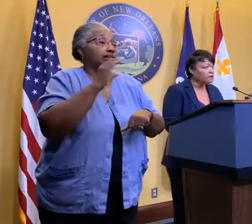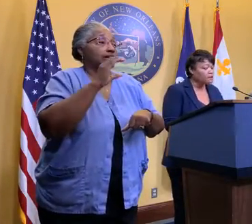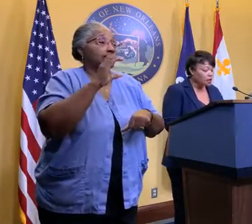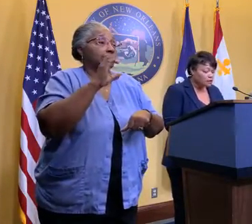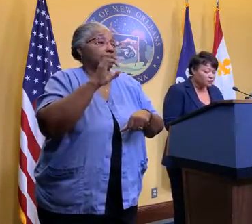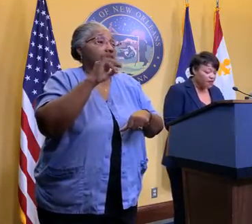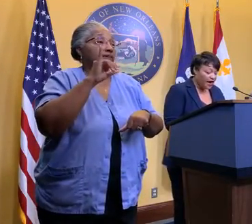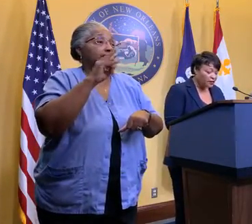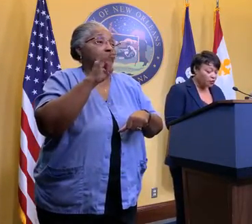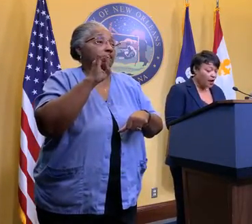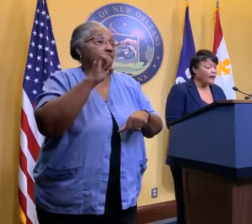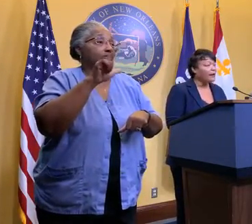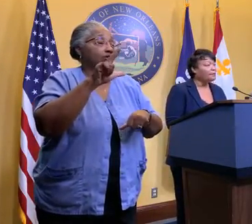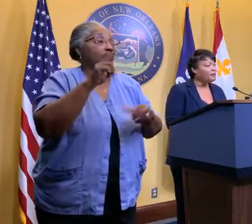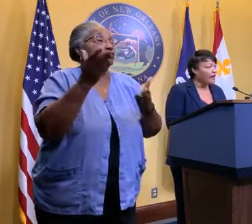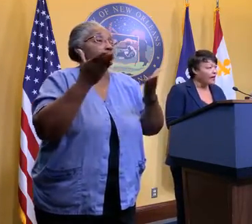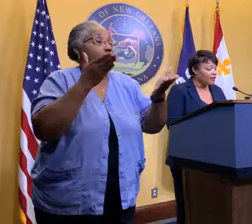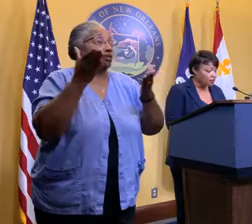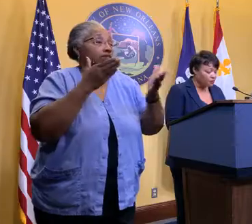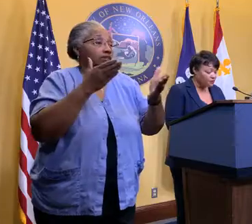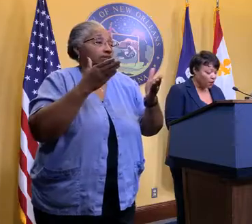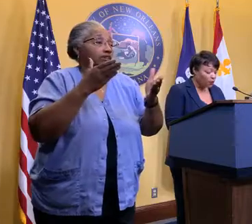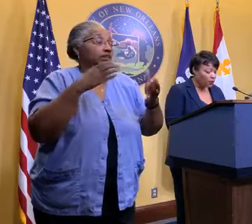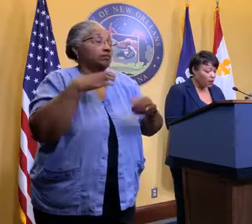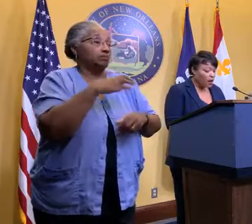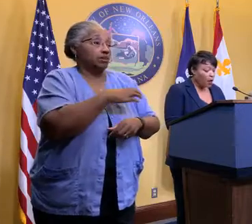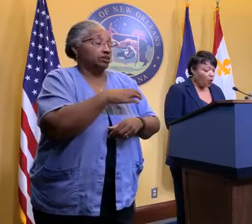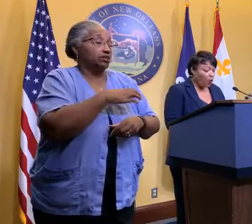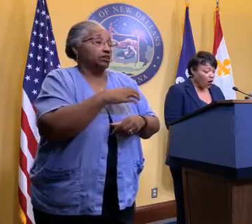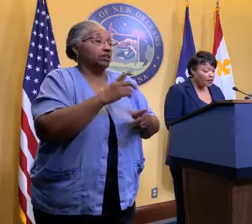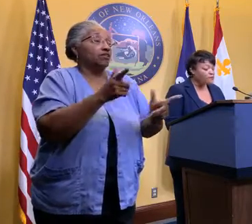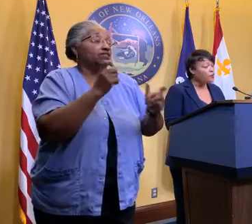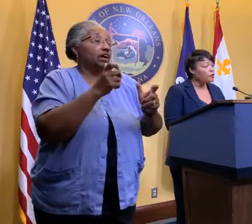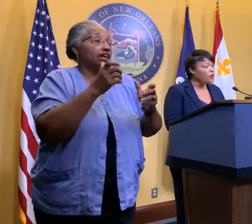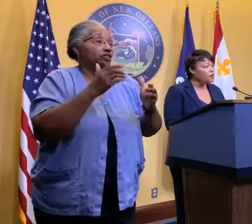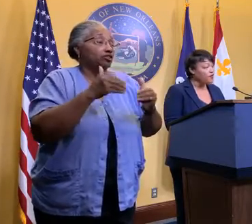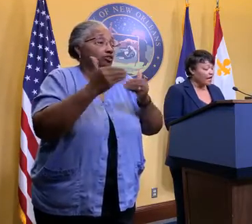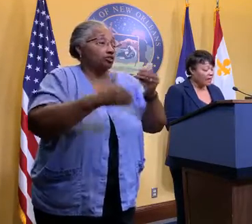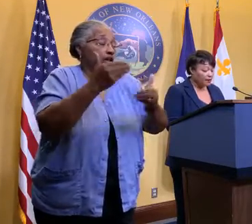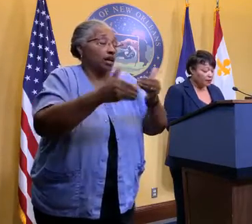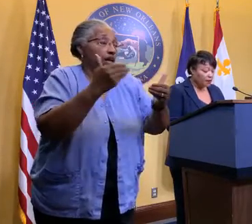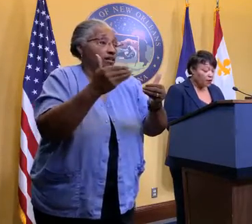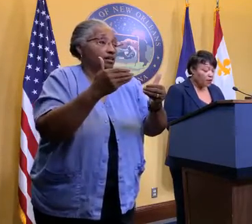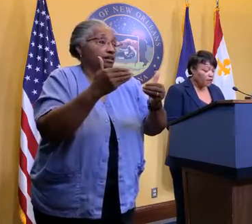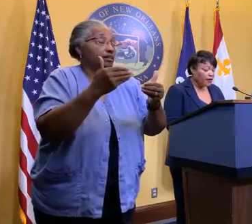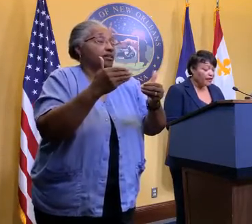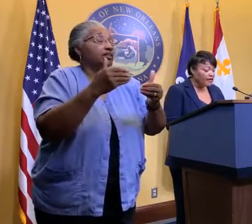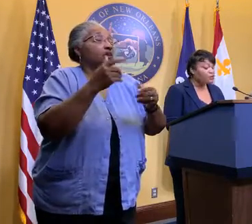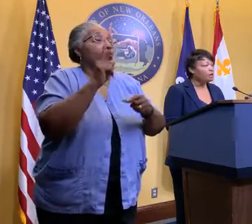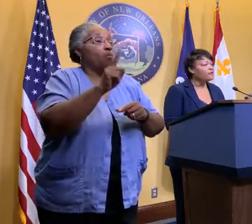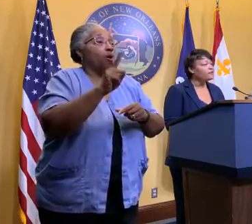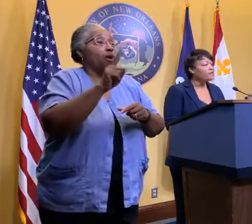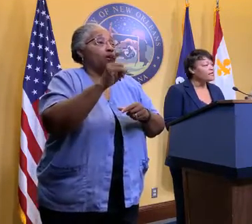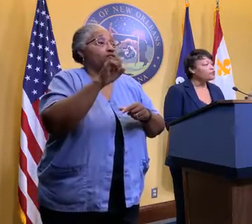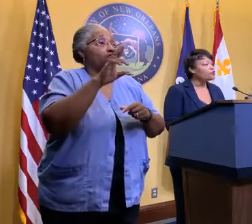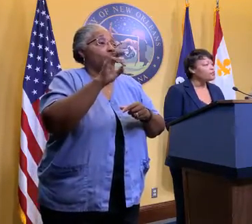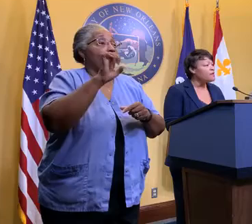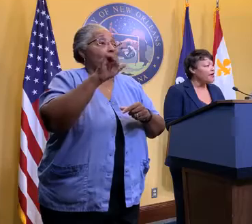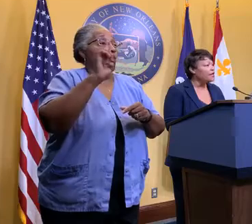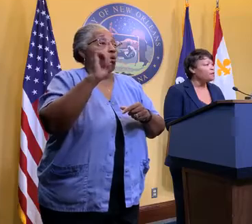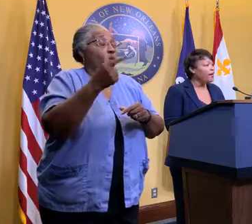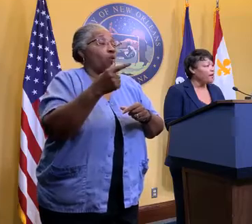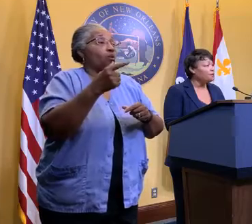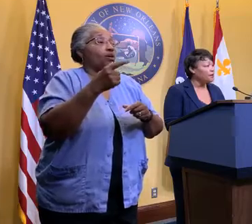Service Commission to fast track a plan to invoke one furlough day for each of the